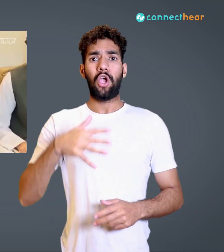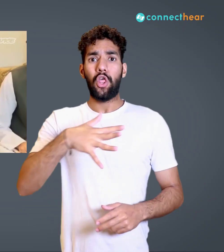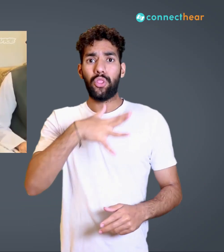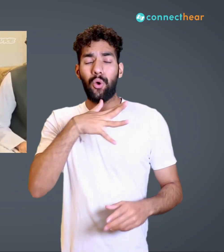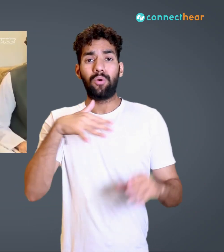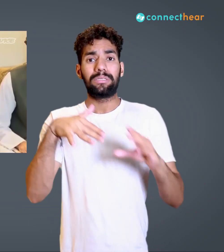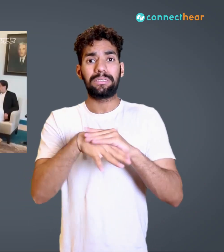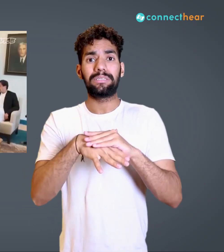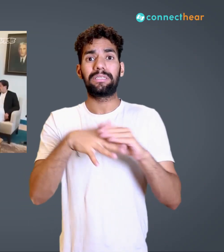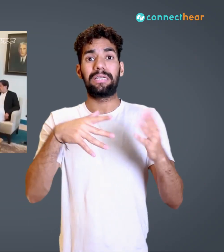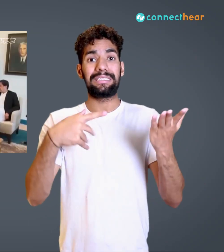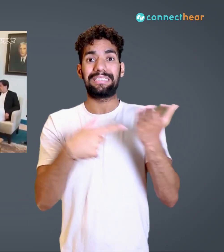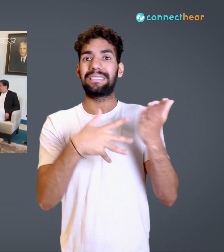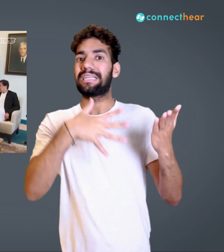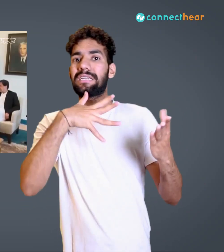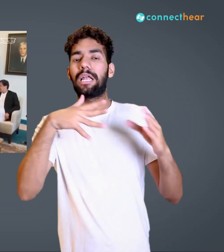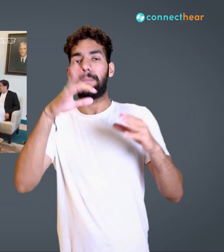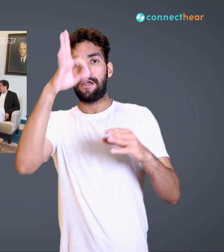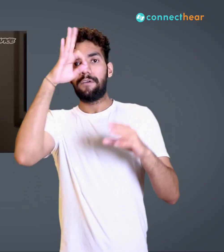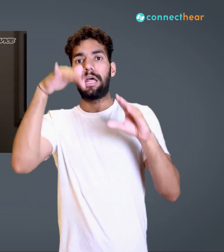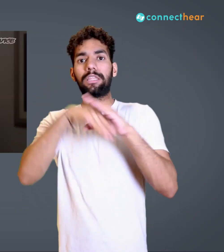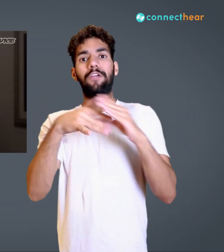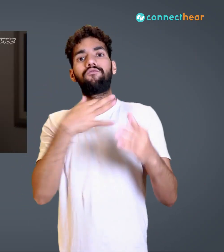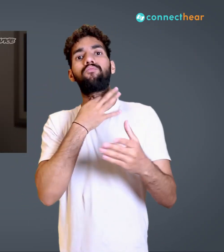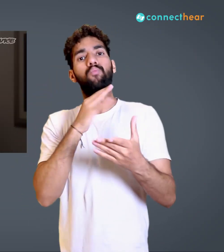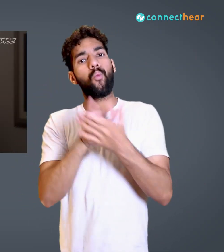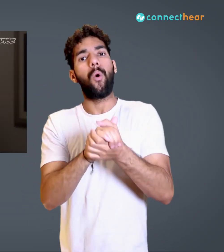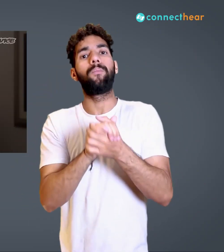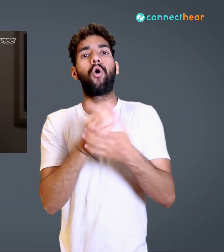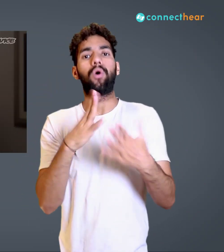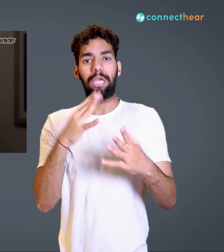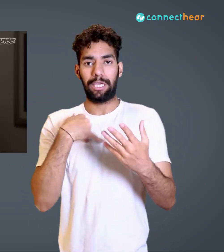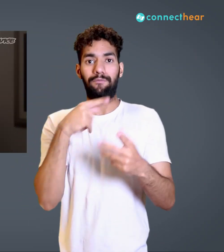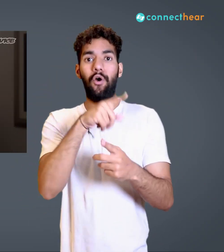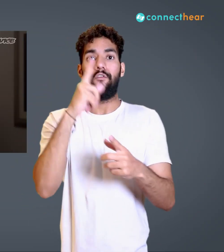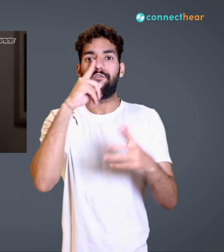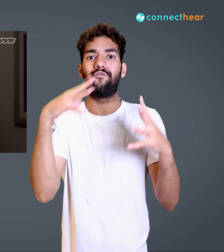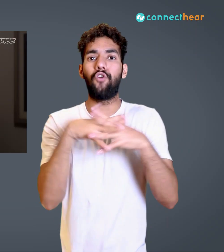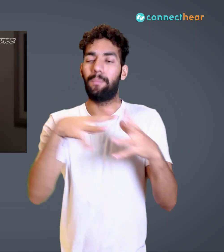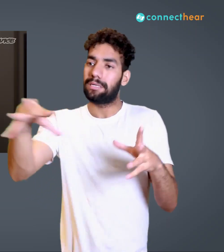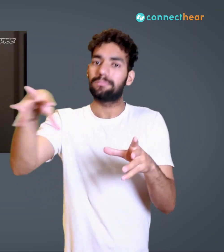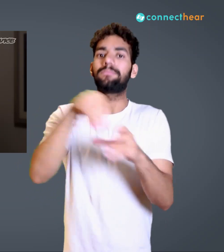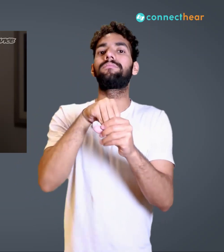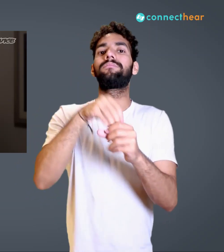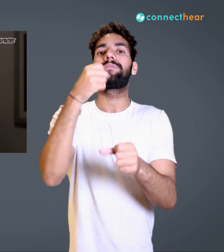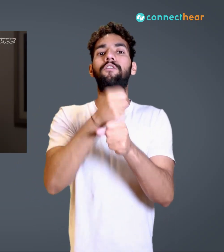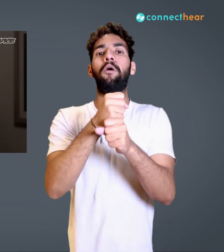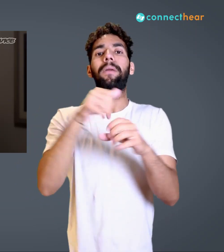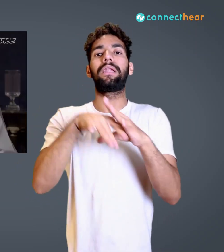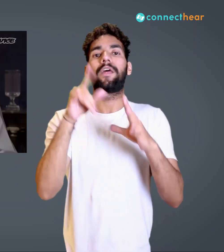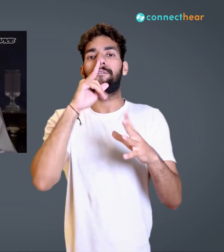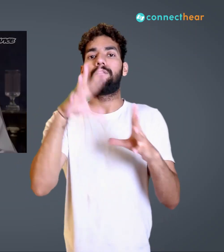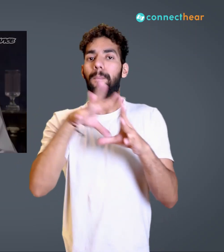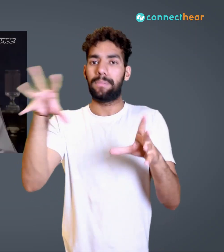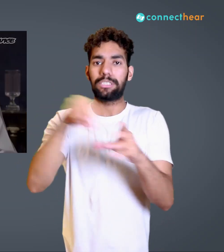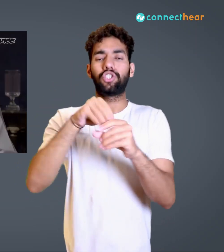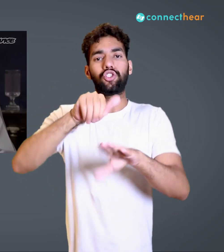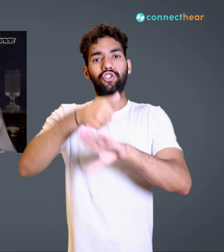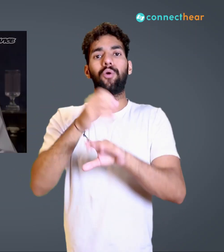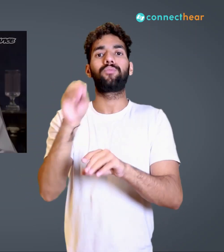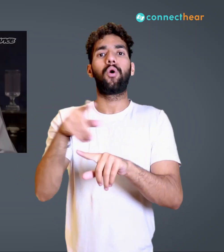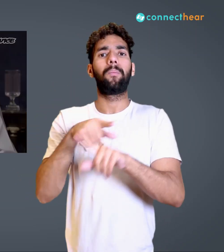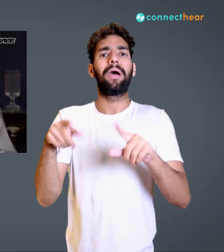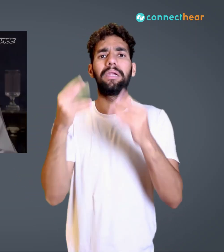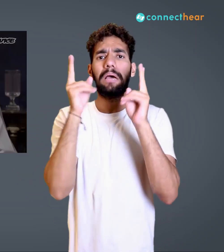the Taliban took Afghanistan, you noted that the Taliban had promised to uphold human rights and to form an inclusive government. It's been